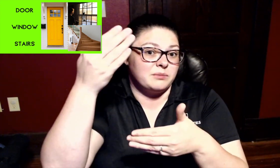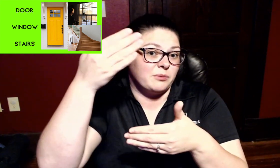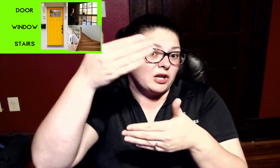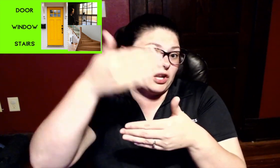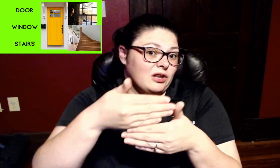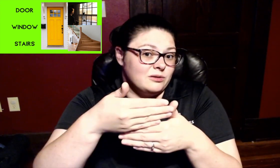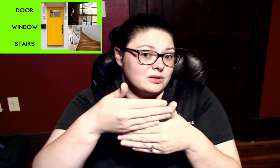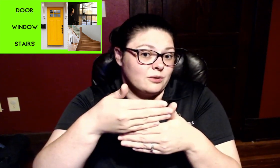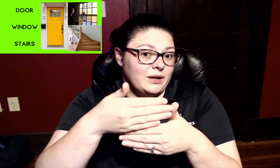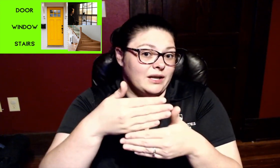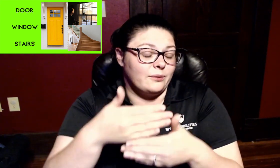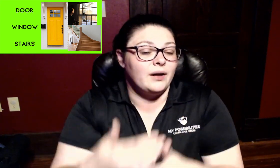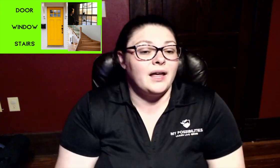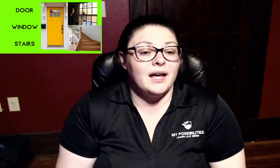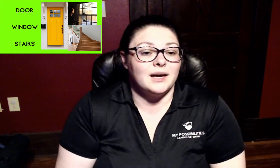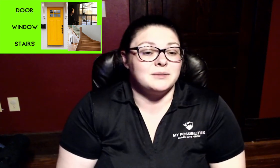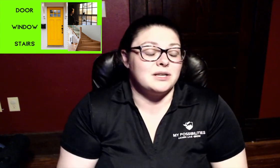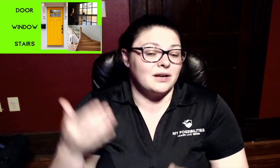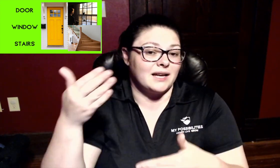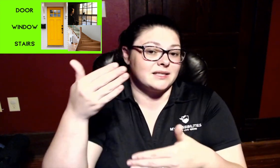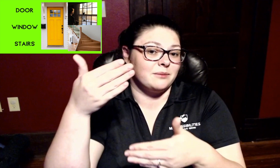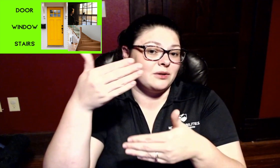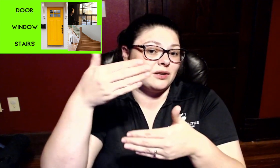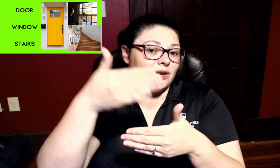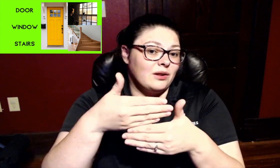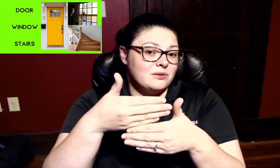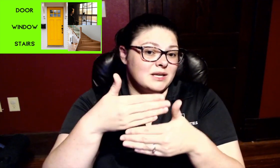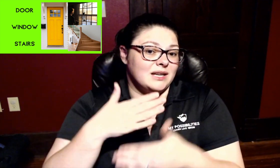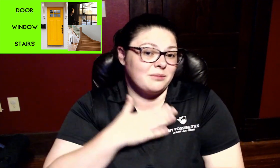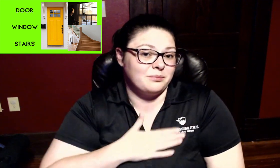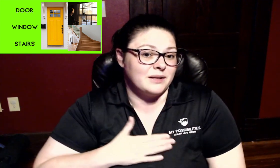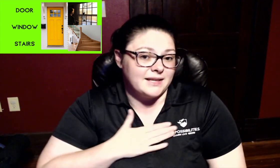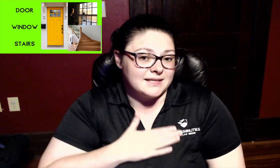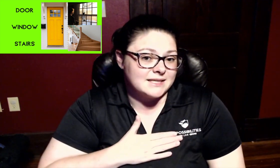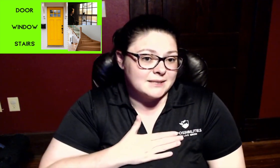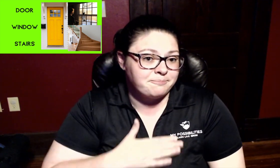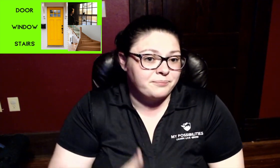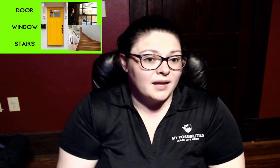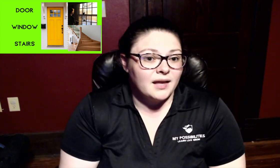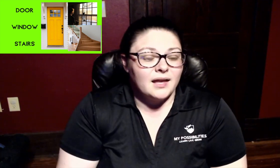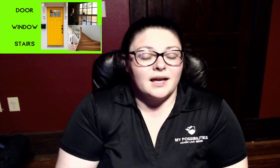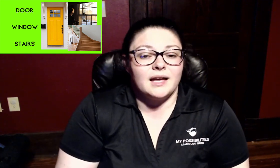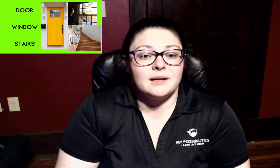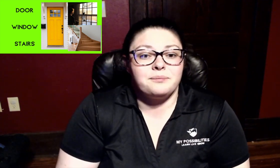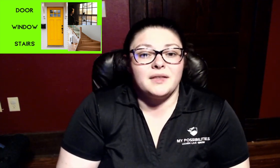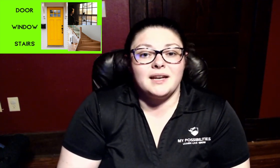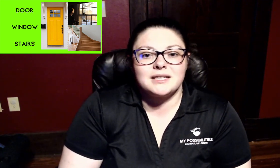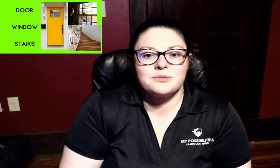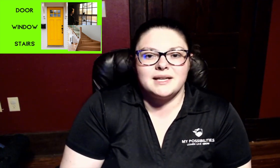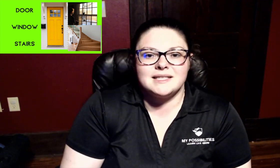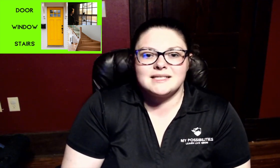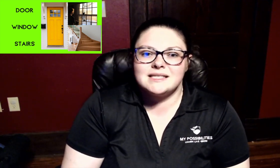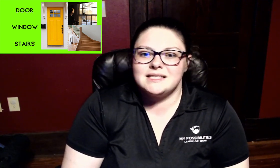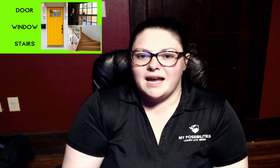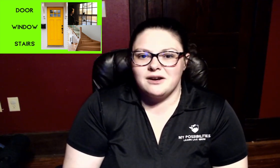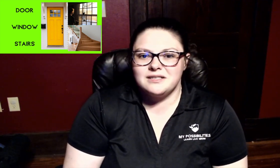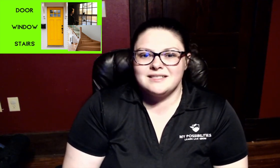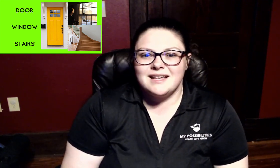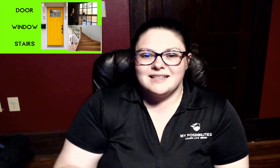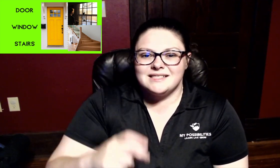to close the window. So you could ask them to close it, please. The next one is stairs. Stairs